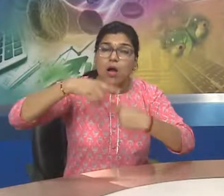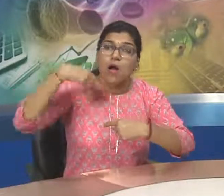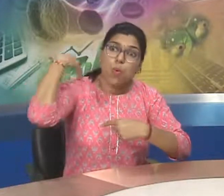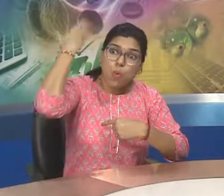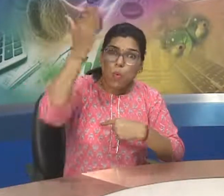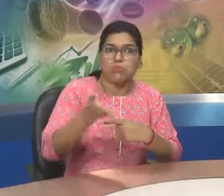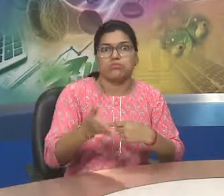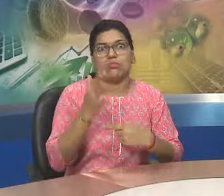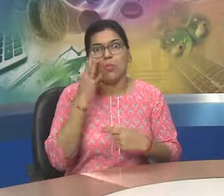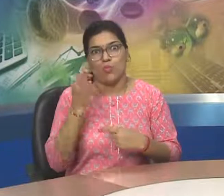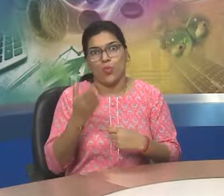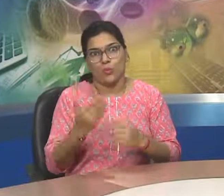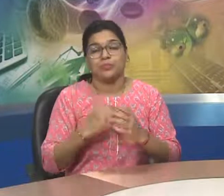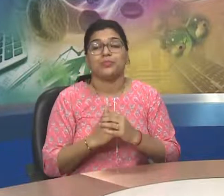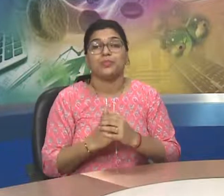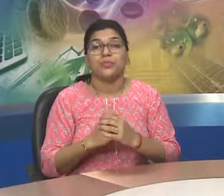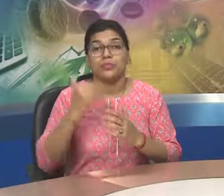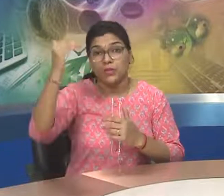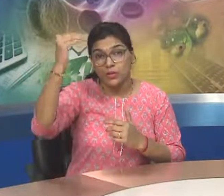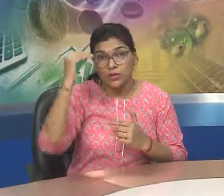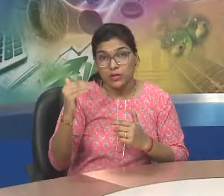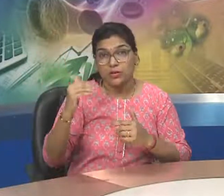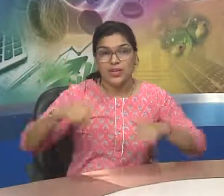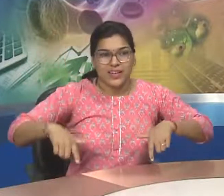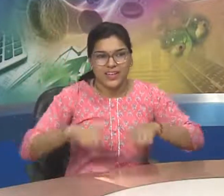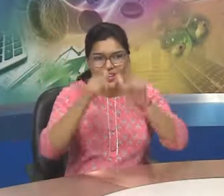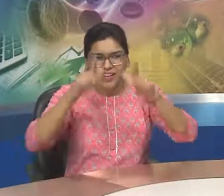was being converted